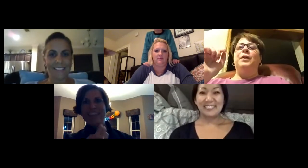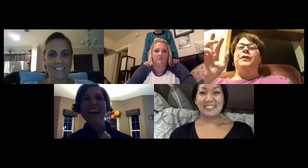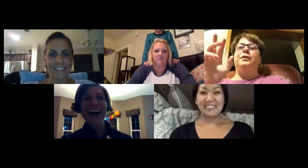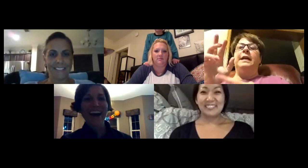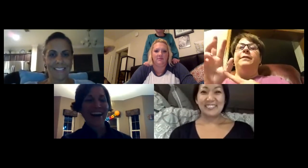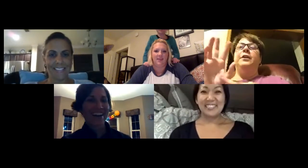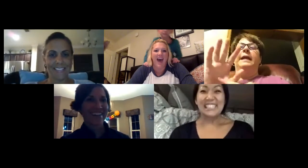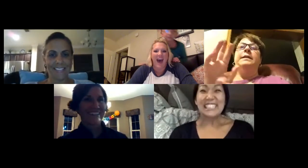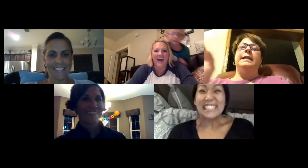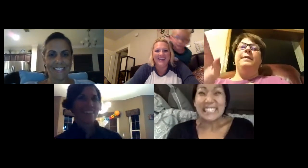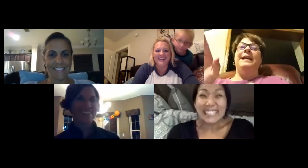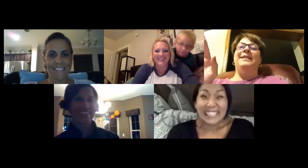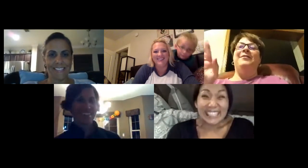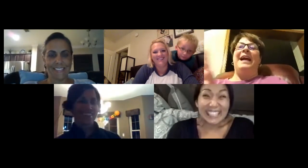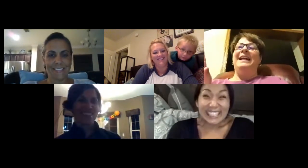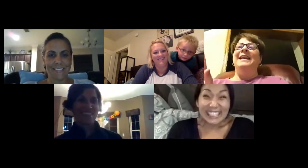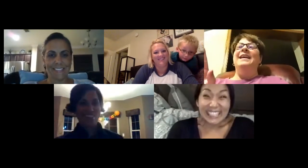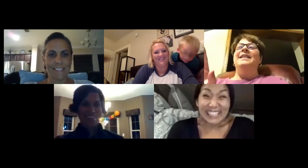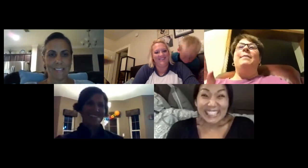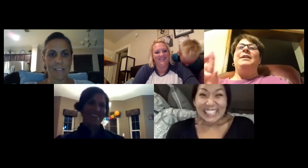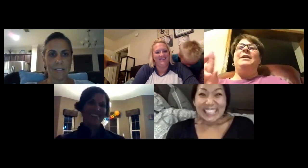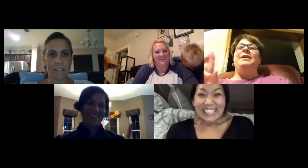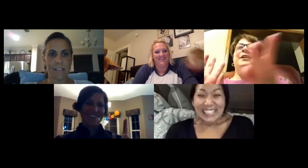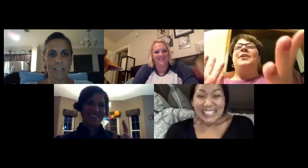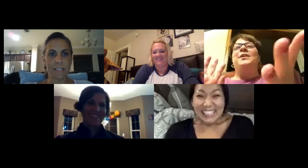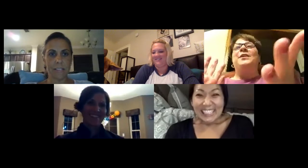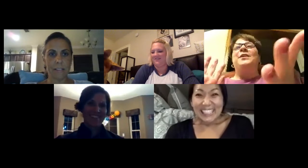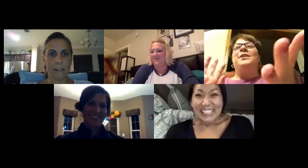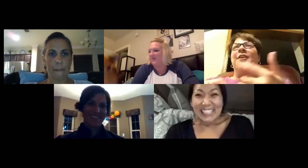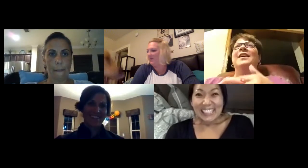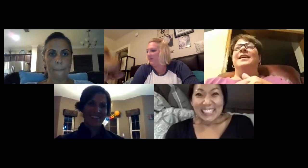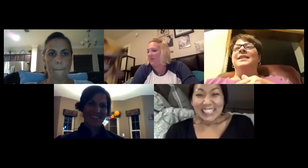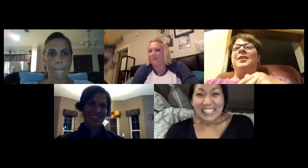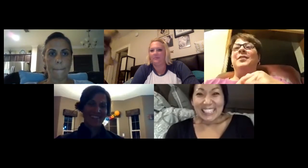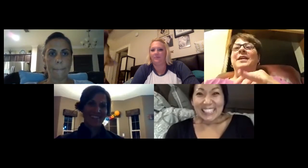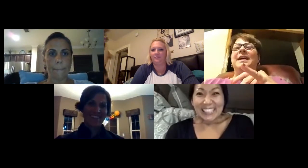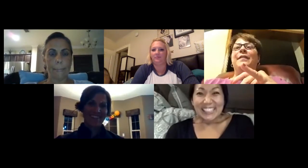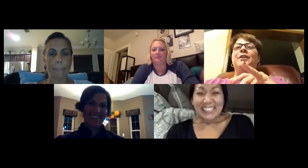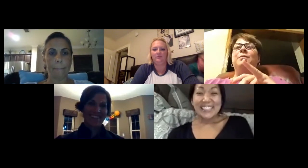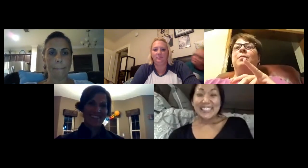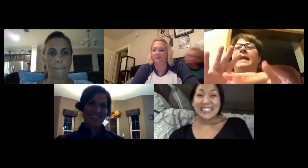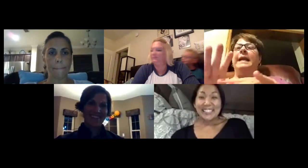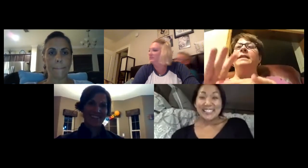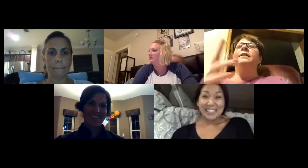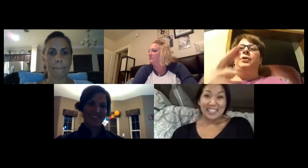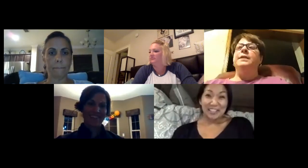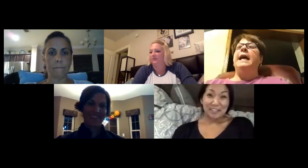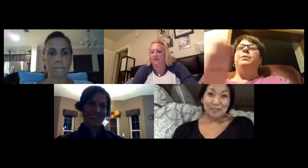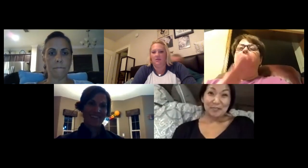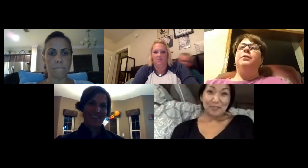your hand is dominated right, I mean you can always left-hand signer. So if you're right-handed, then you sign with your left.